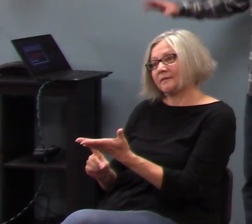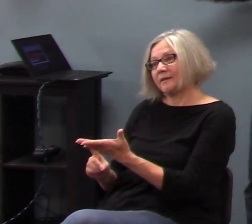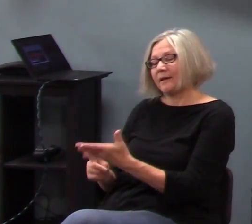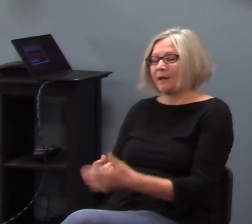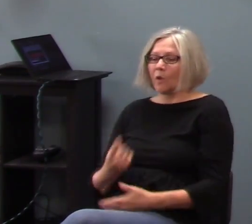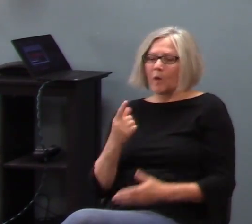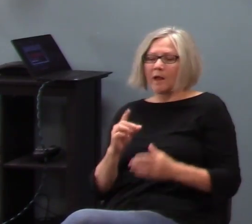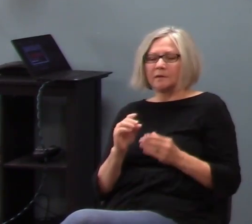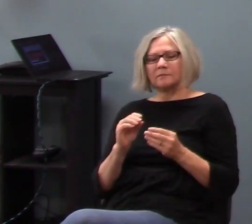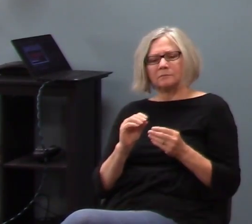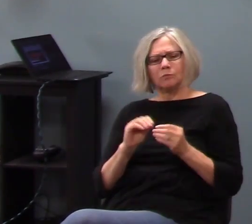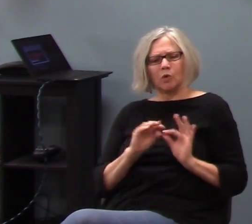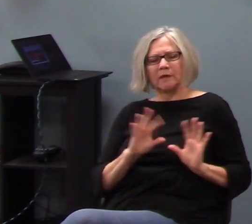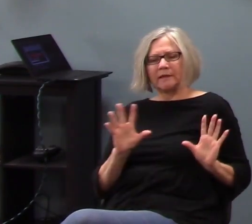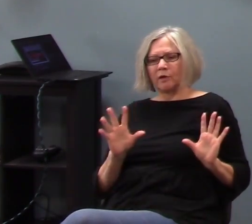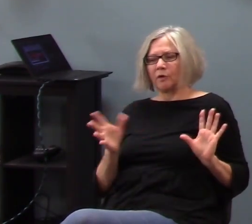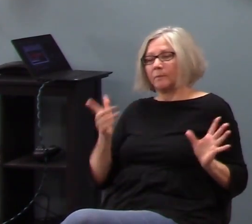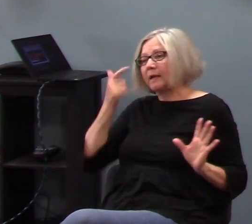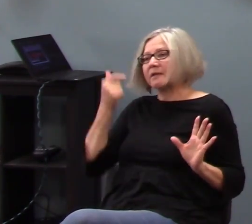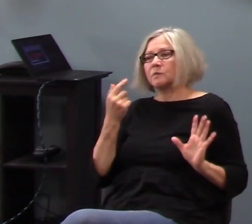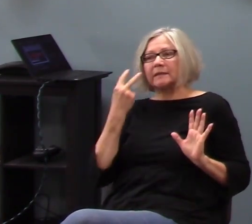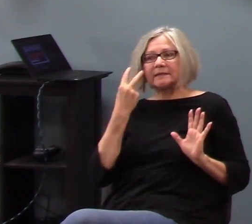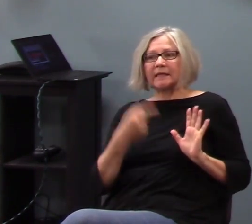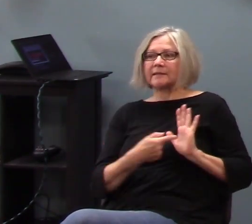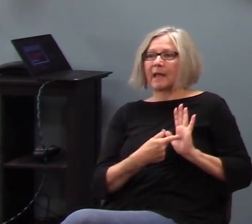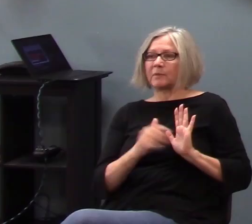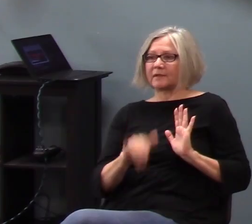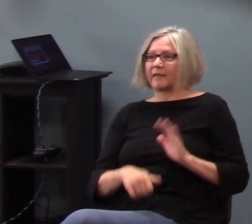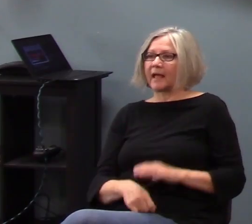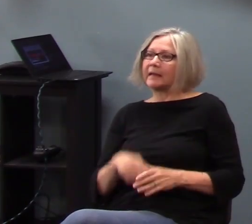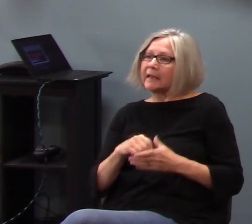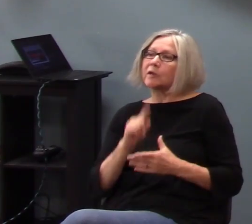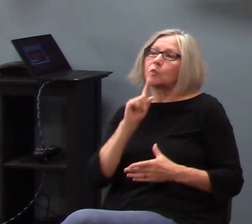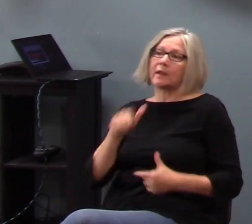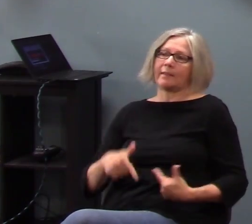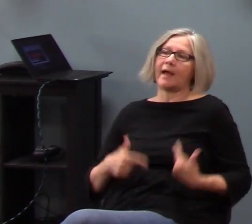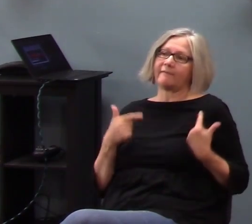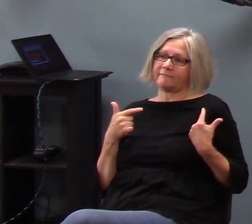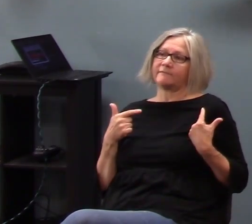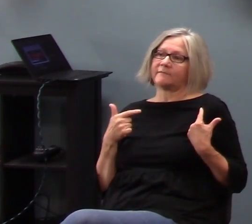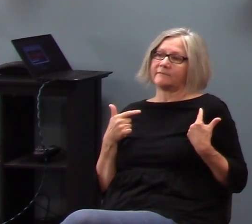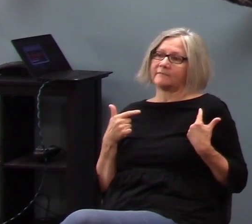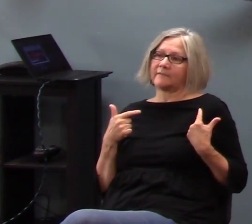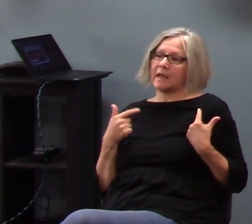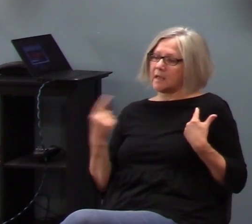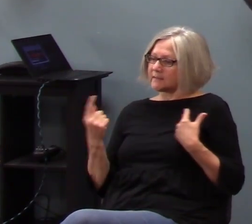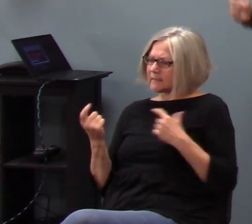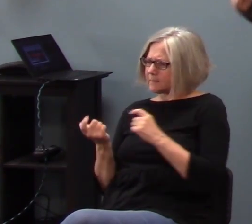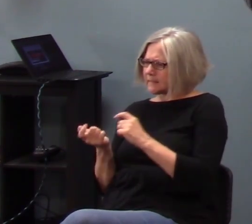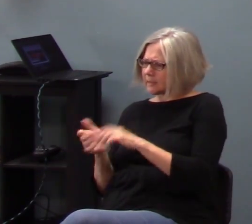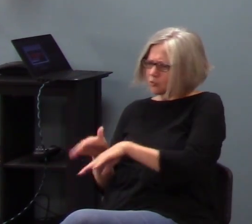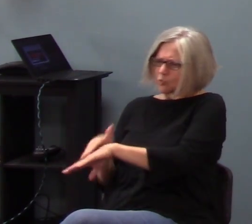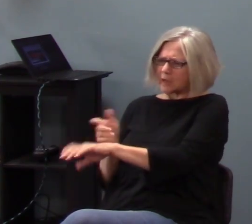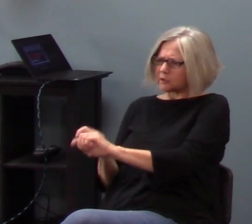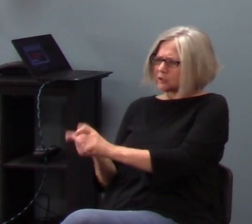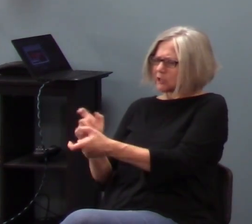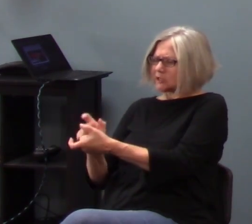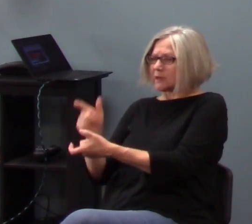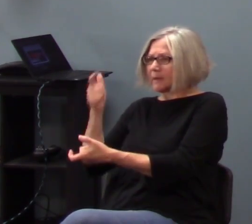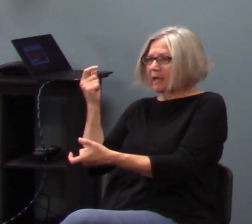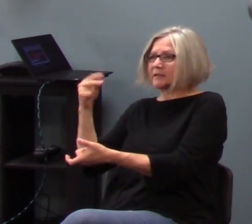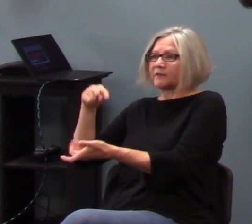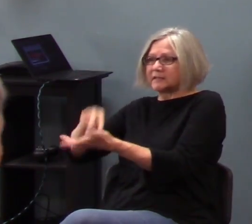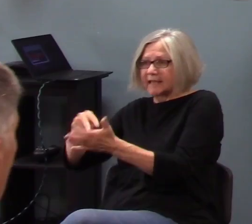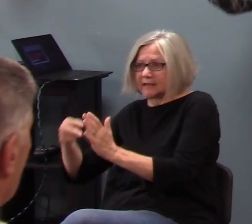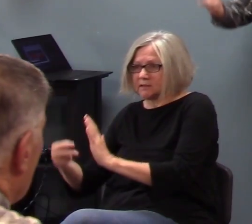sense because, again, we actually see examples of this in real life. Something gradually changing because of intentional purpose. Even